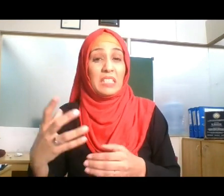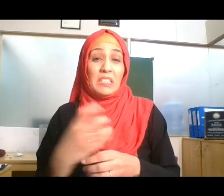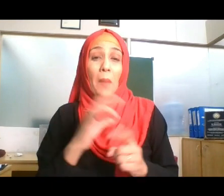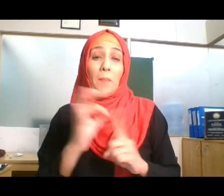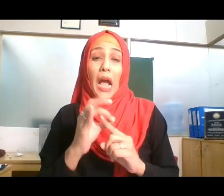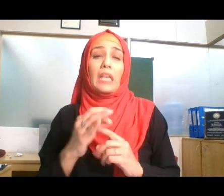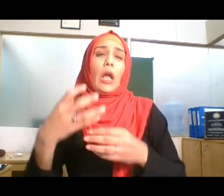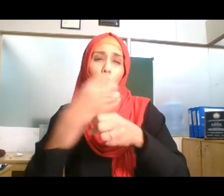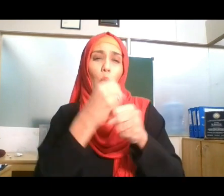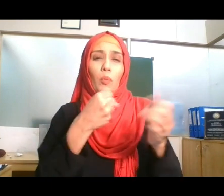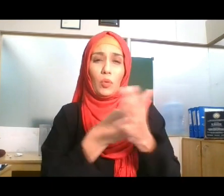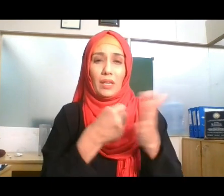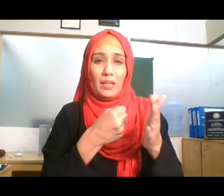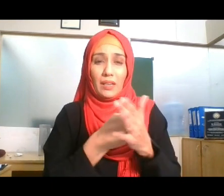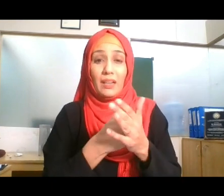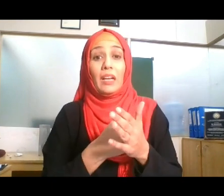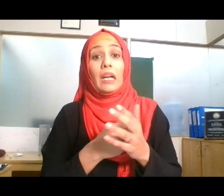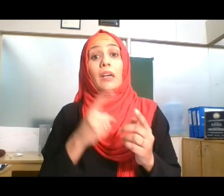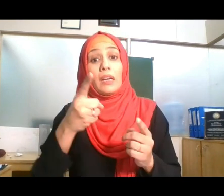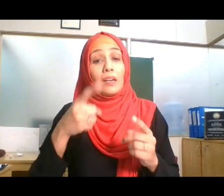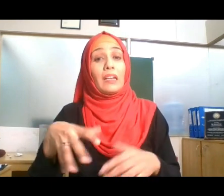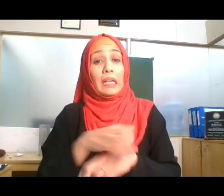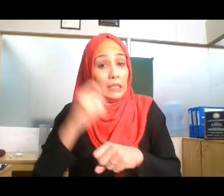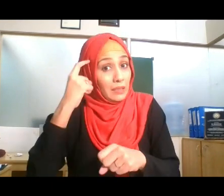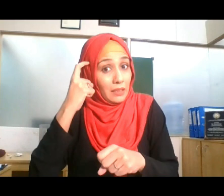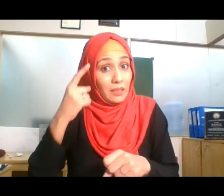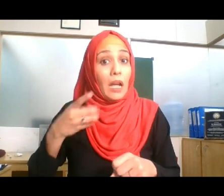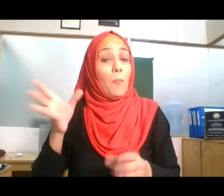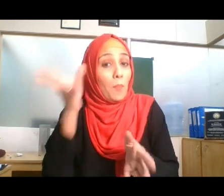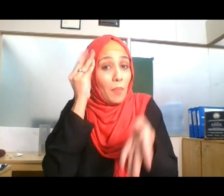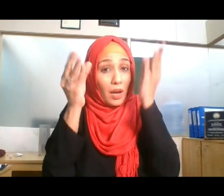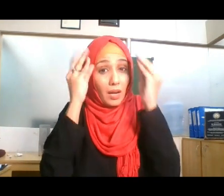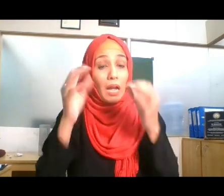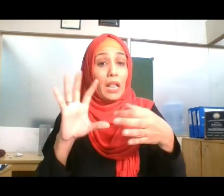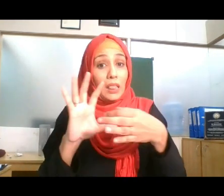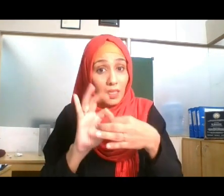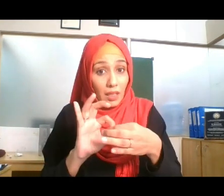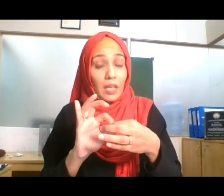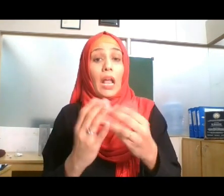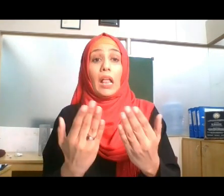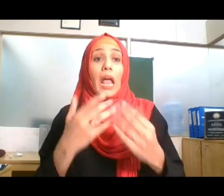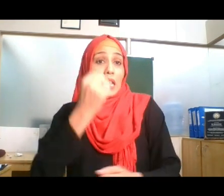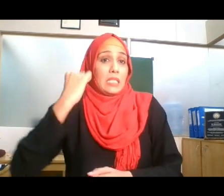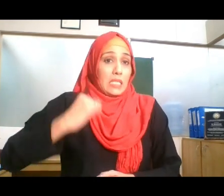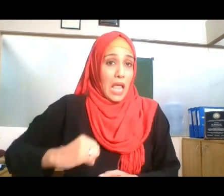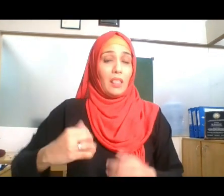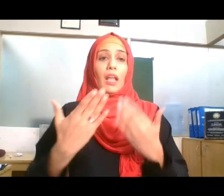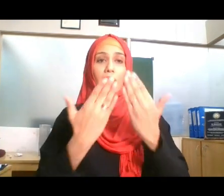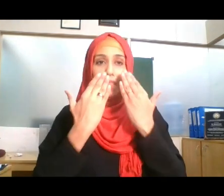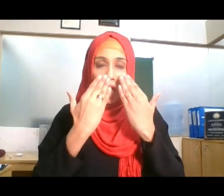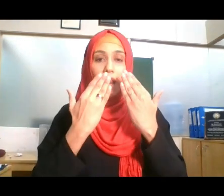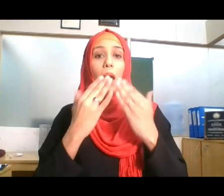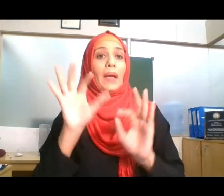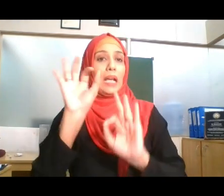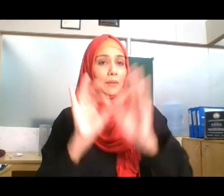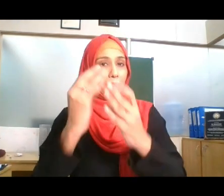Pakistan, often lacking access to critical information with regard to health, education, and safety. And with the